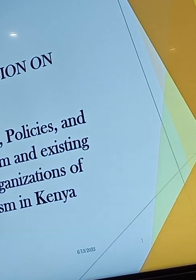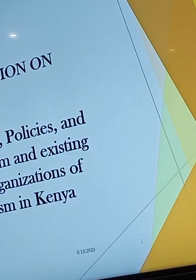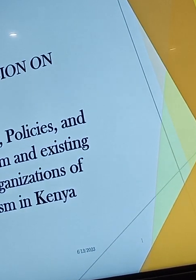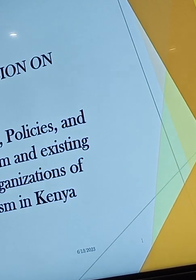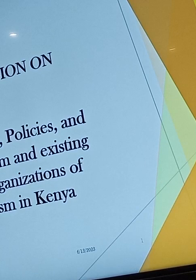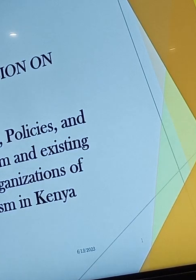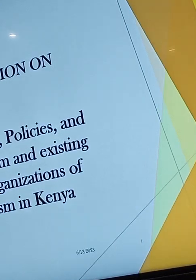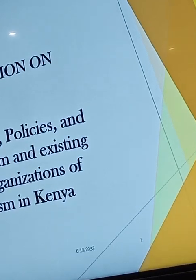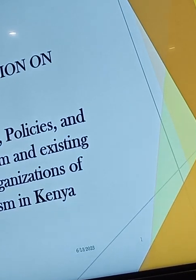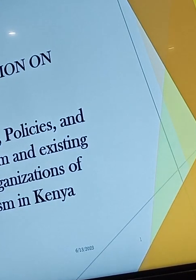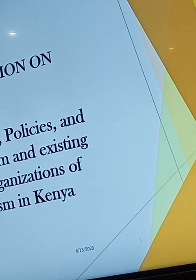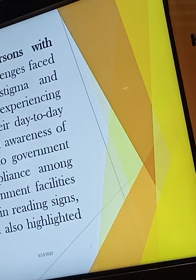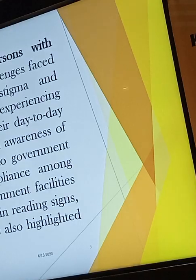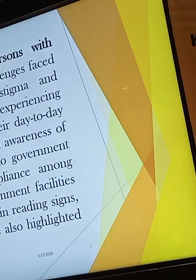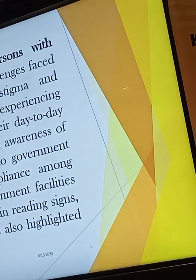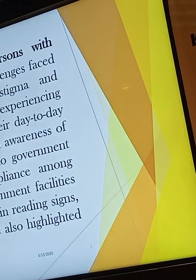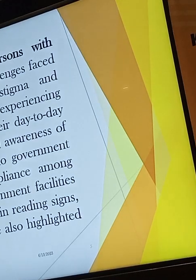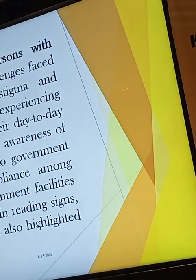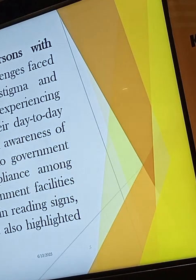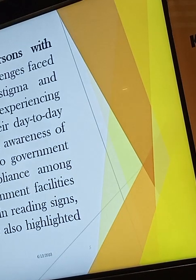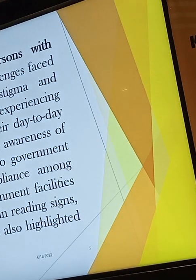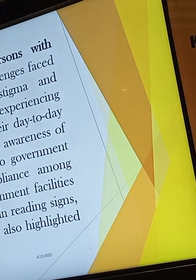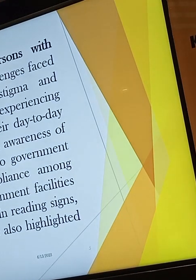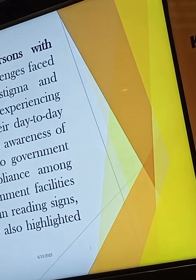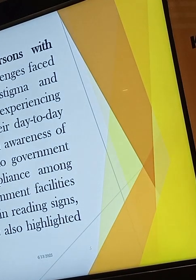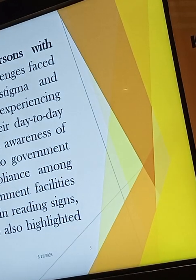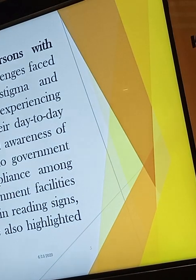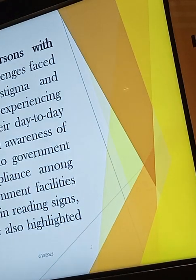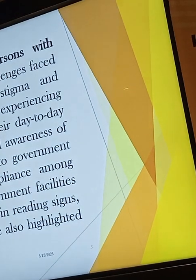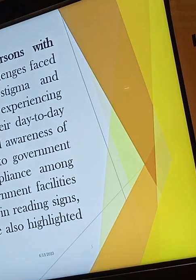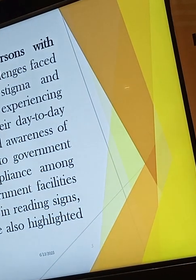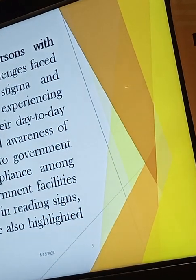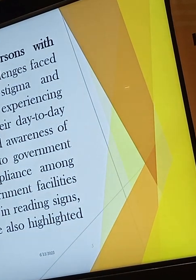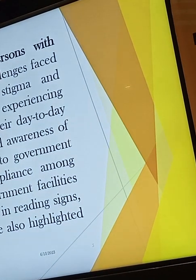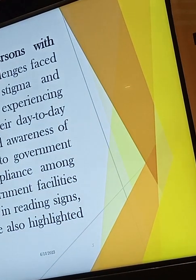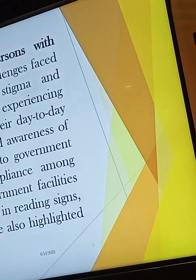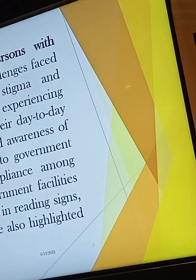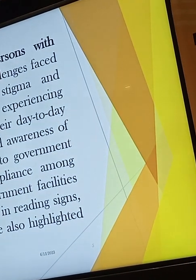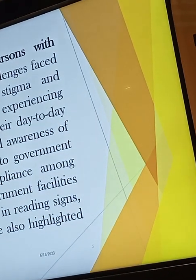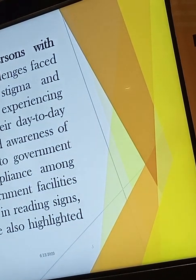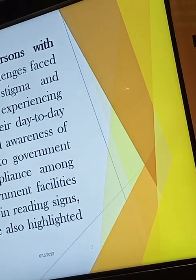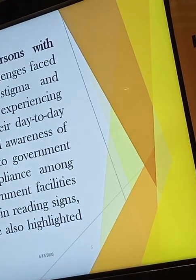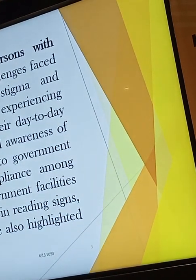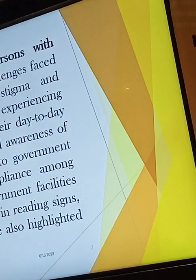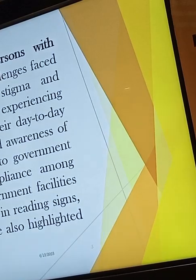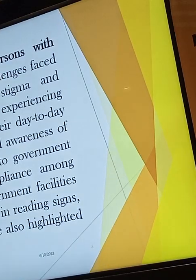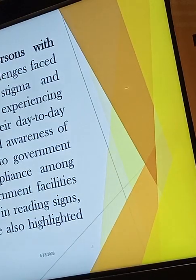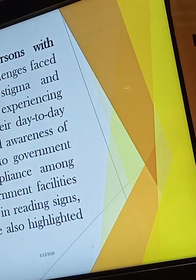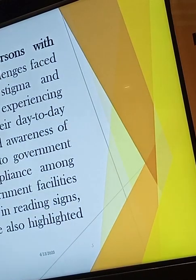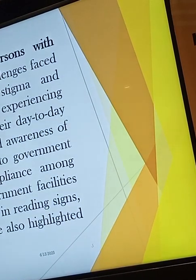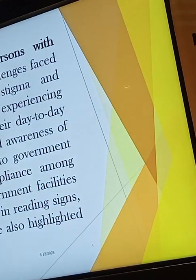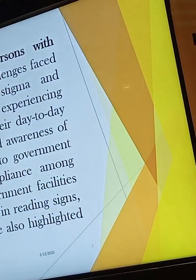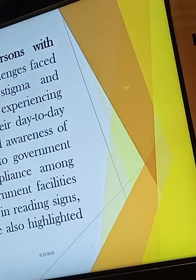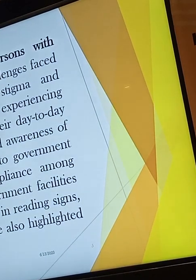brain. But a recent supply of sunscreen lotions. The other two count is Nyeri